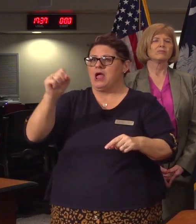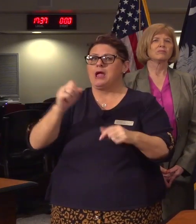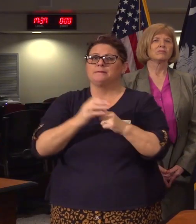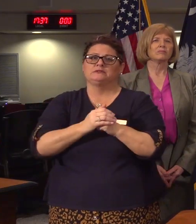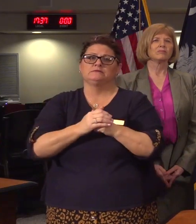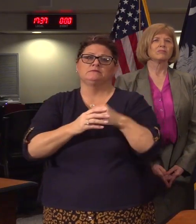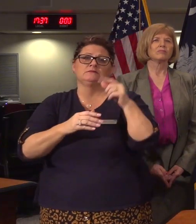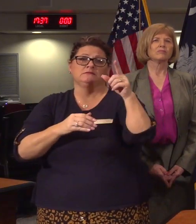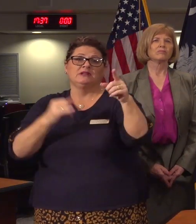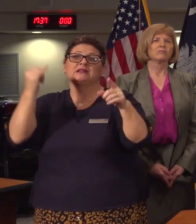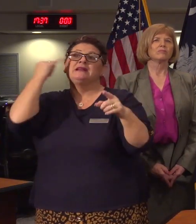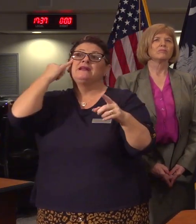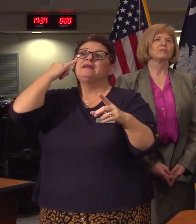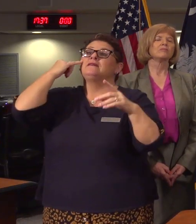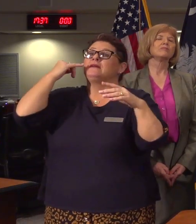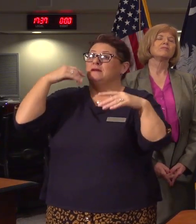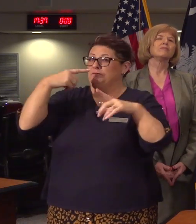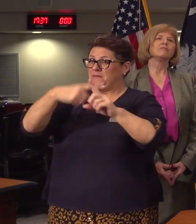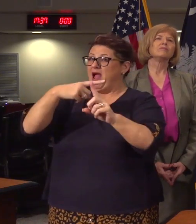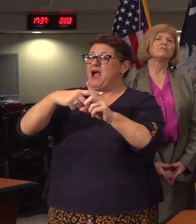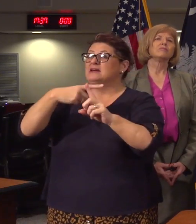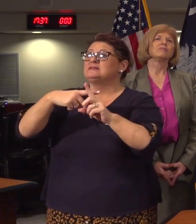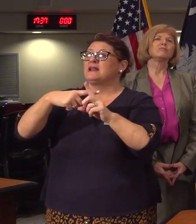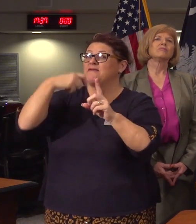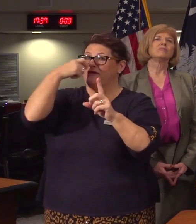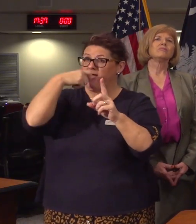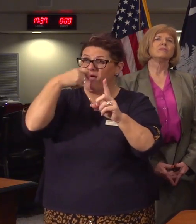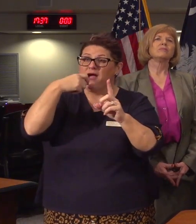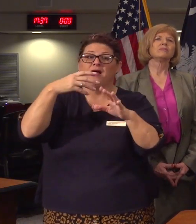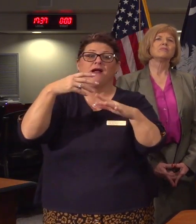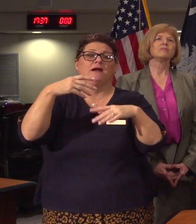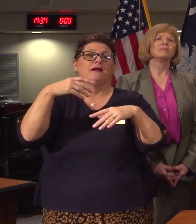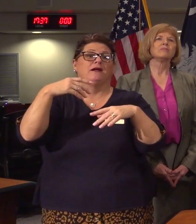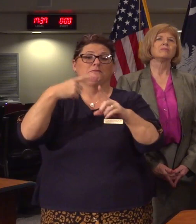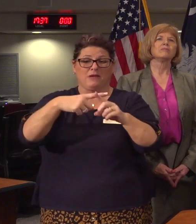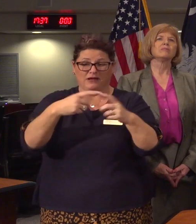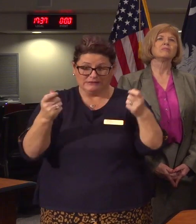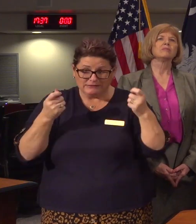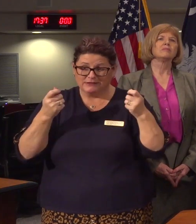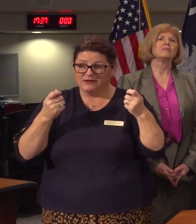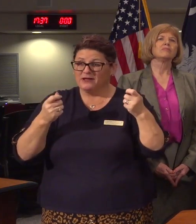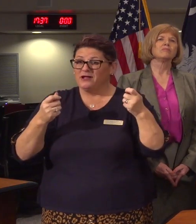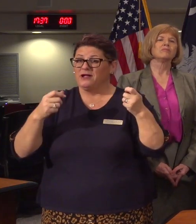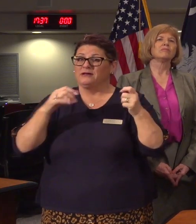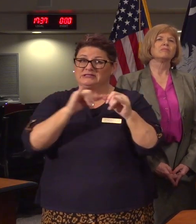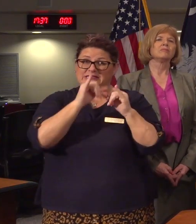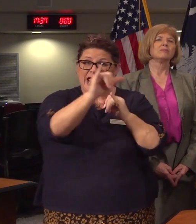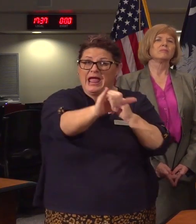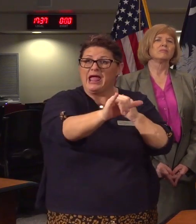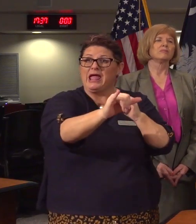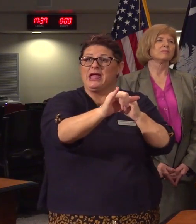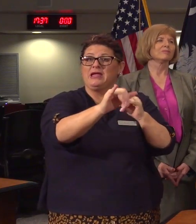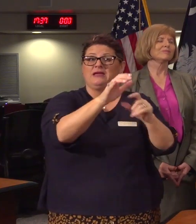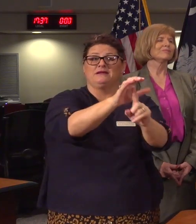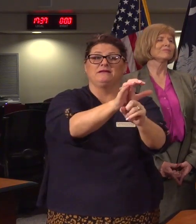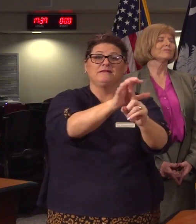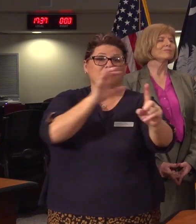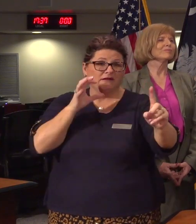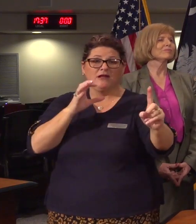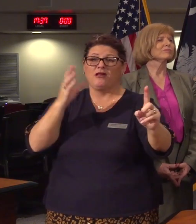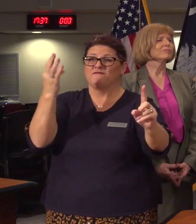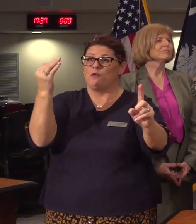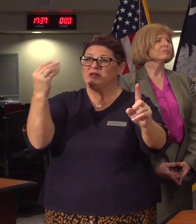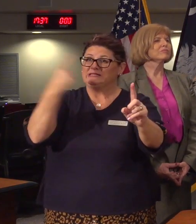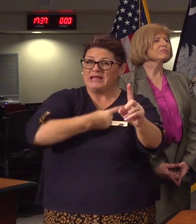tested positive for the coronavirus and has been quarantined for about 2 weeks and a 14-day period, afterwards, what is the next step for that individual to